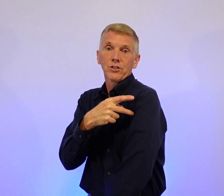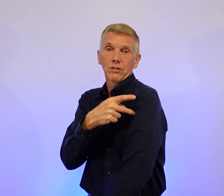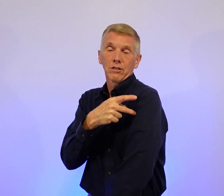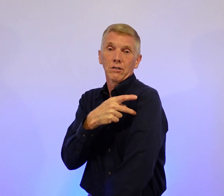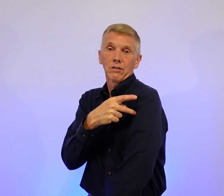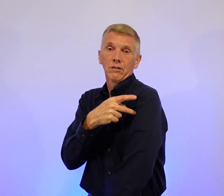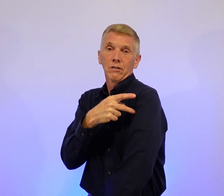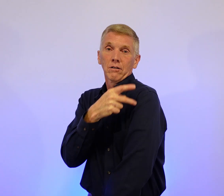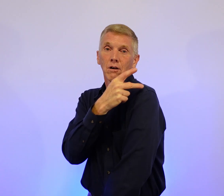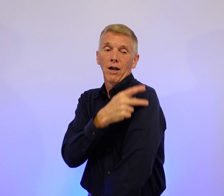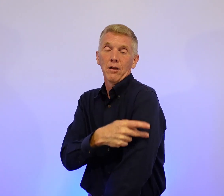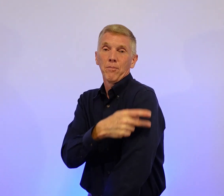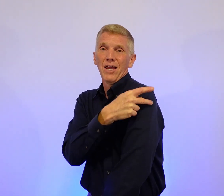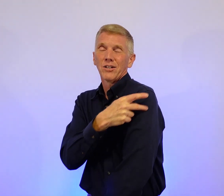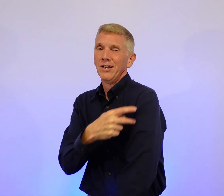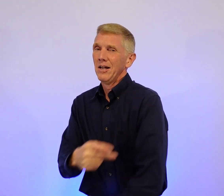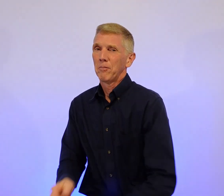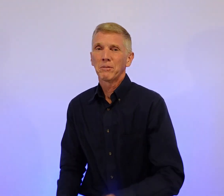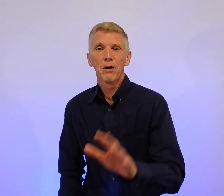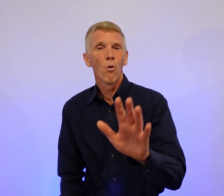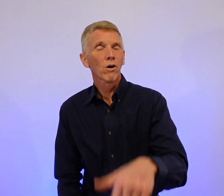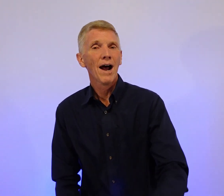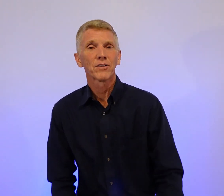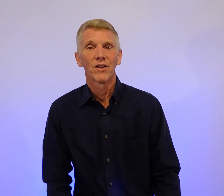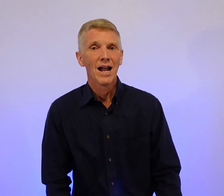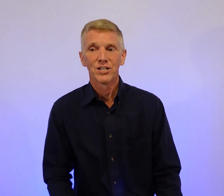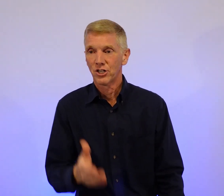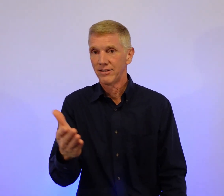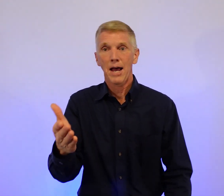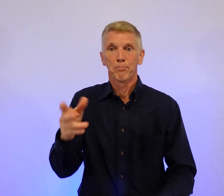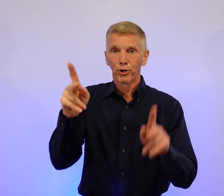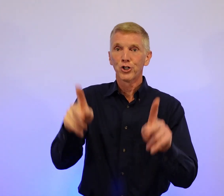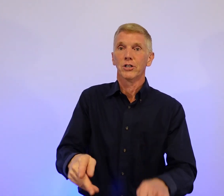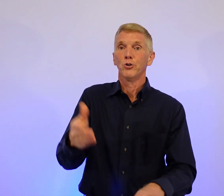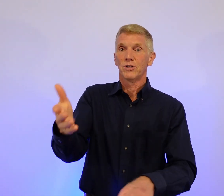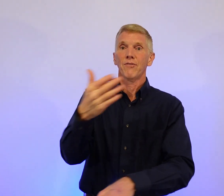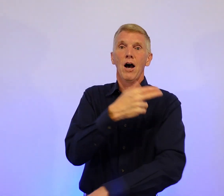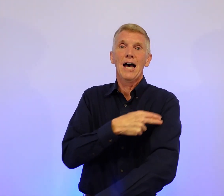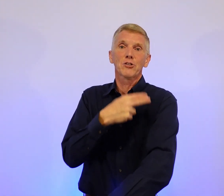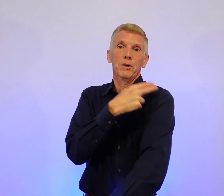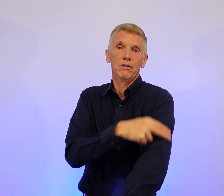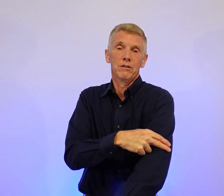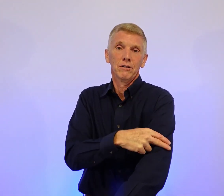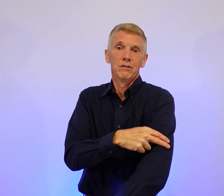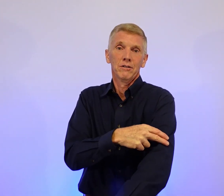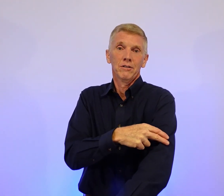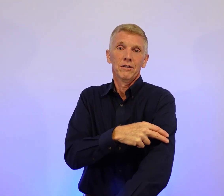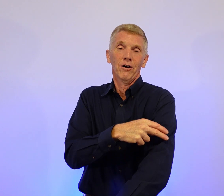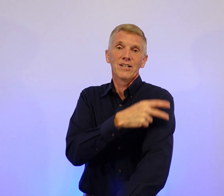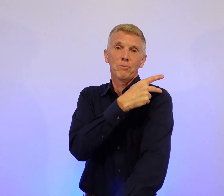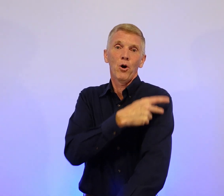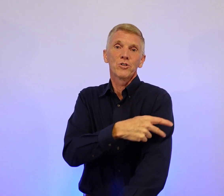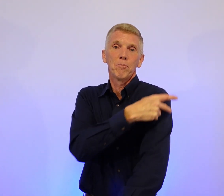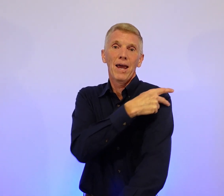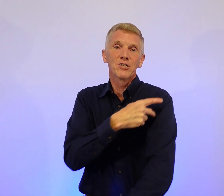Patient, right? Patient. But I'm going to tell you, more often than not, it's just that person who's in the hospital, right? As opposed to patient. But